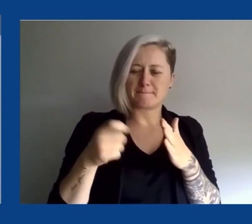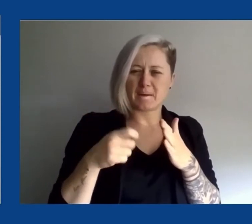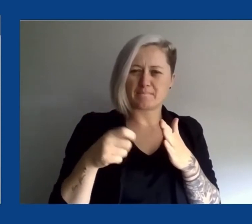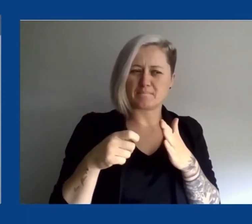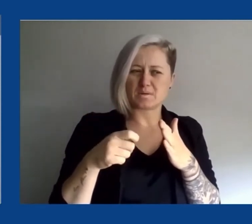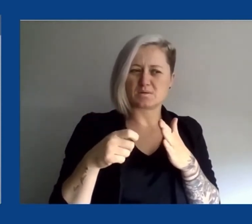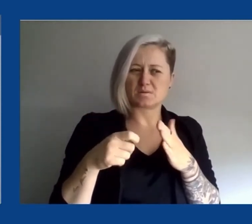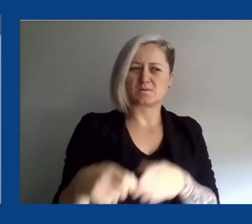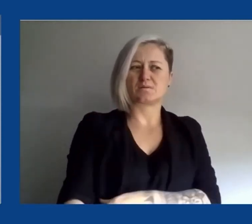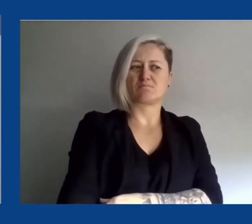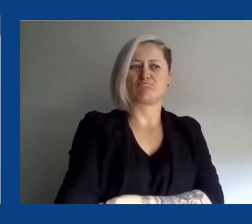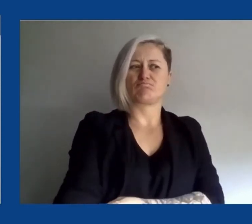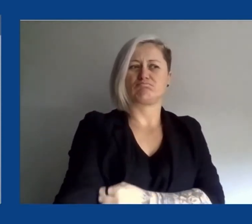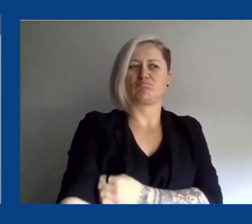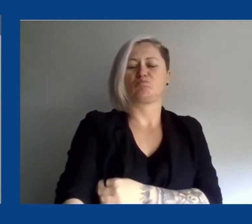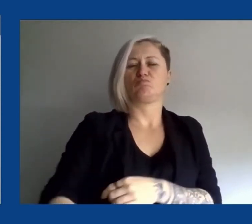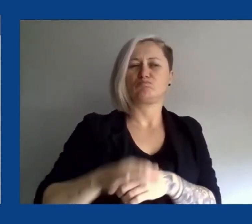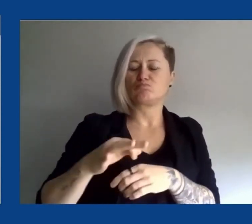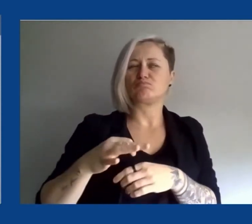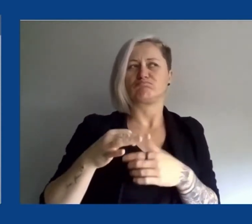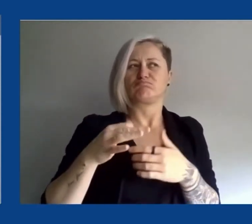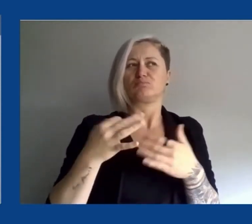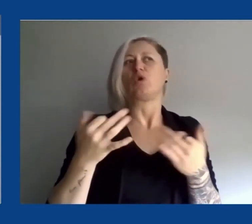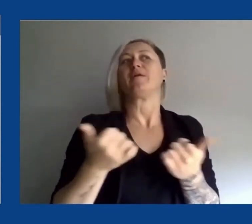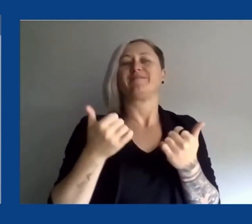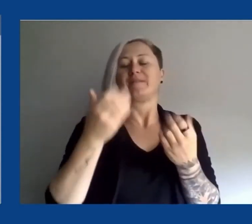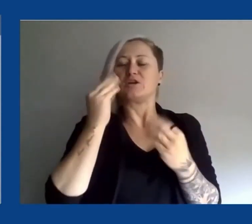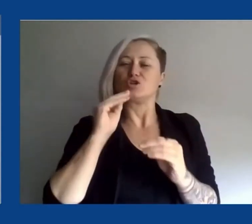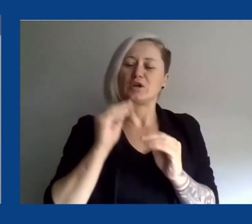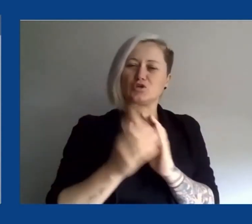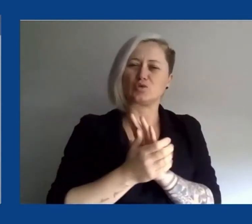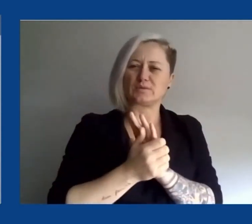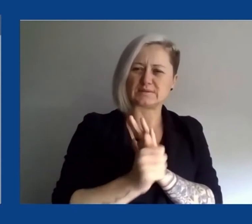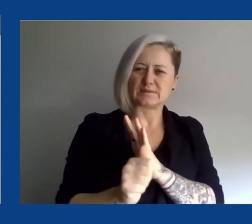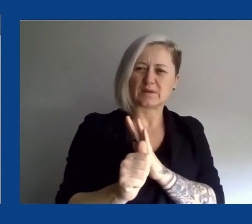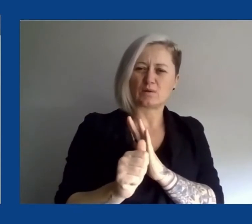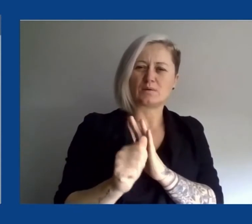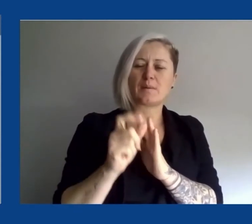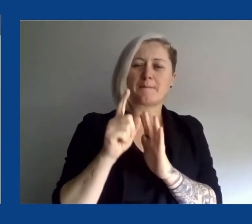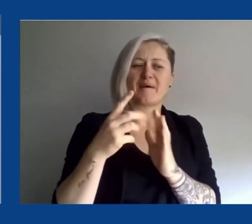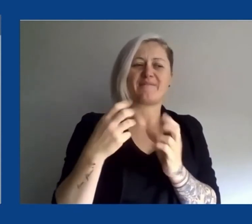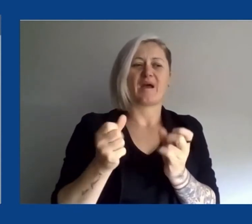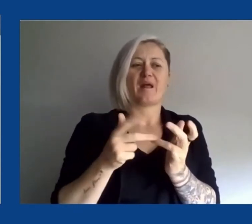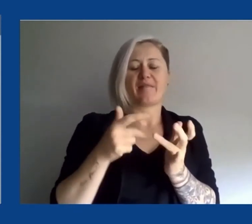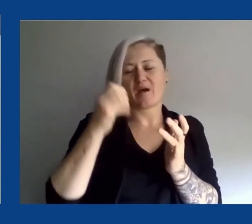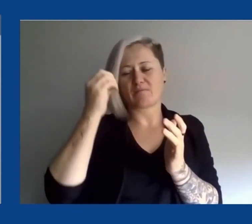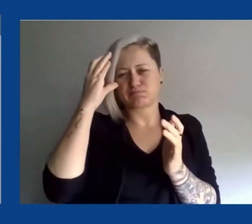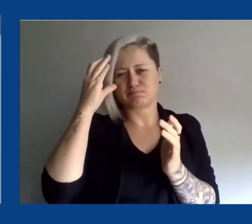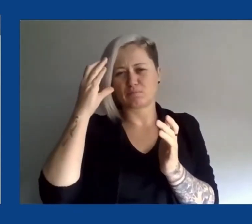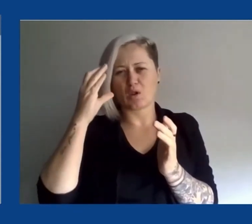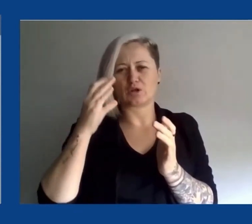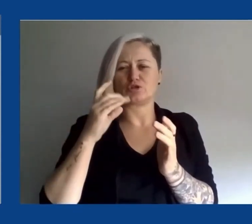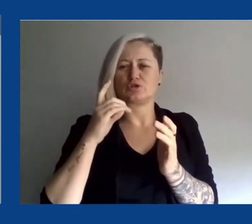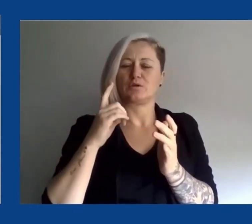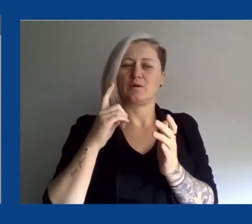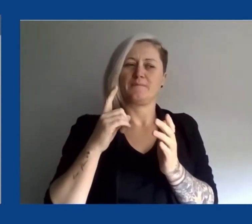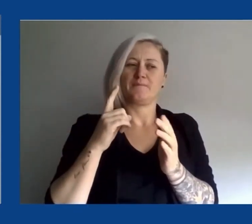the lack of educational skill, Western educational skills, but they had other knowledges. And the knowledges